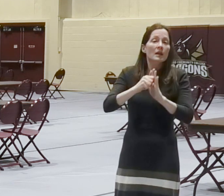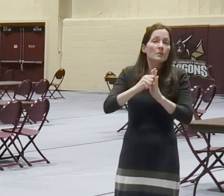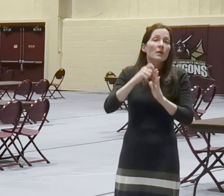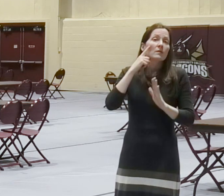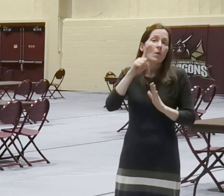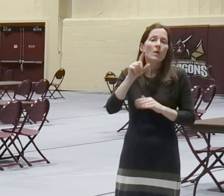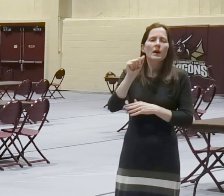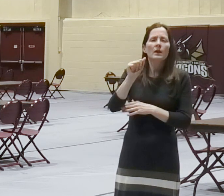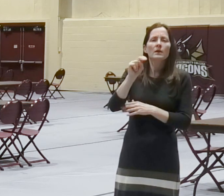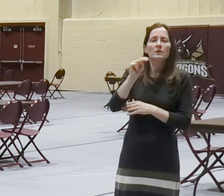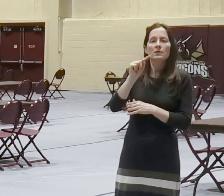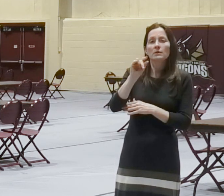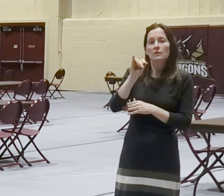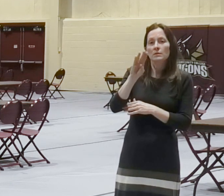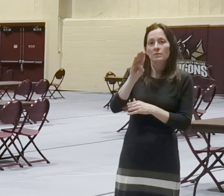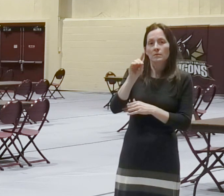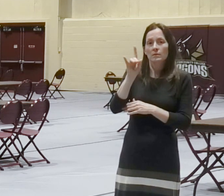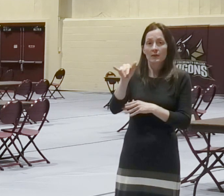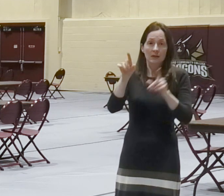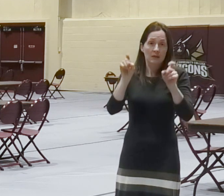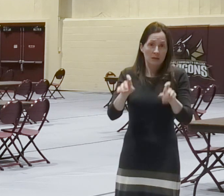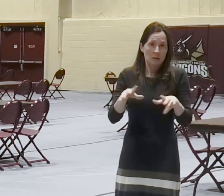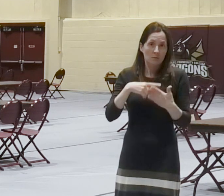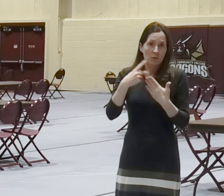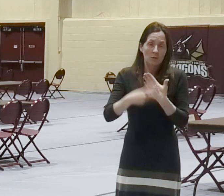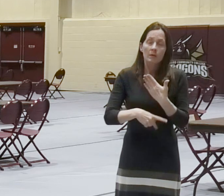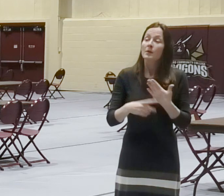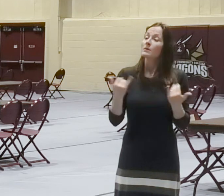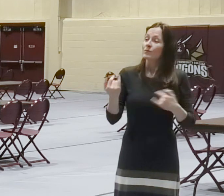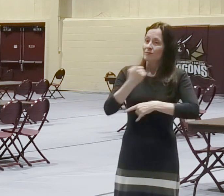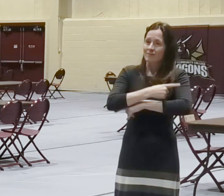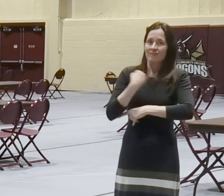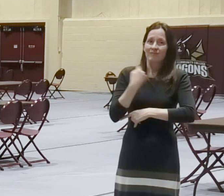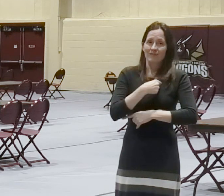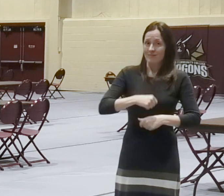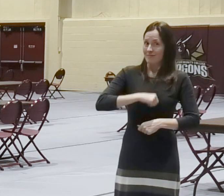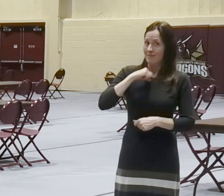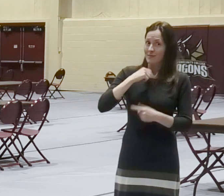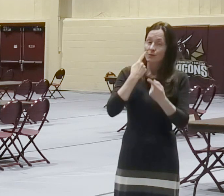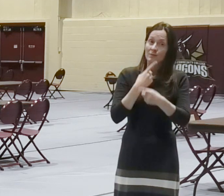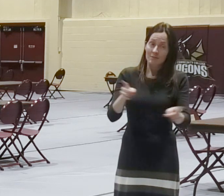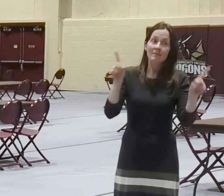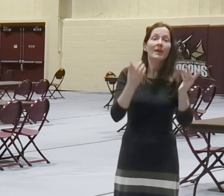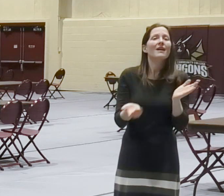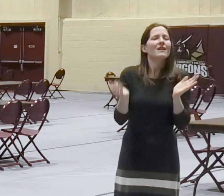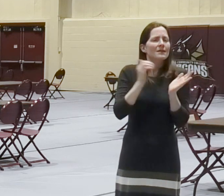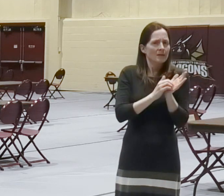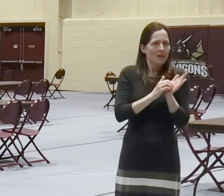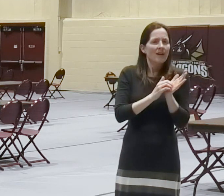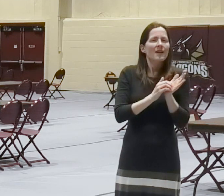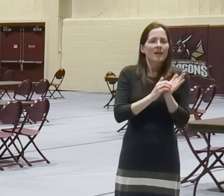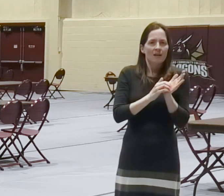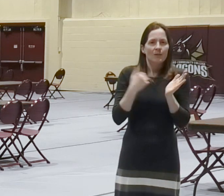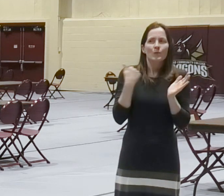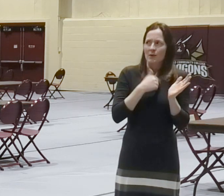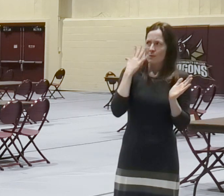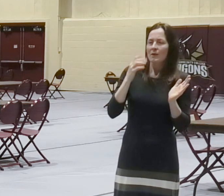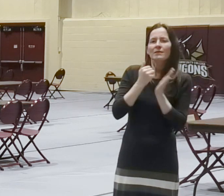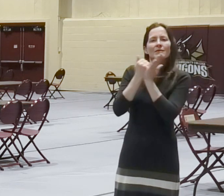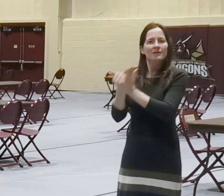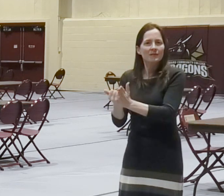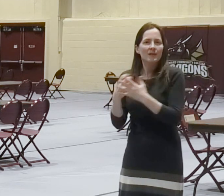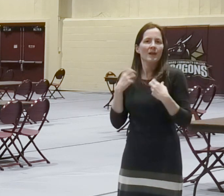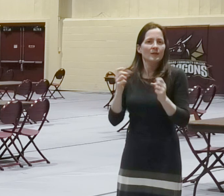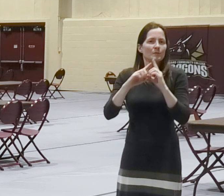program. Today, we are proud to announce that we'll be once again pivoting our team to assist the health department with the